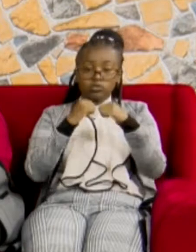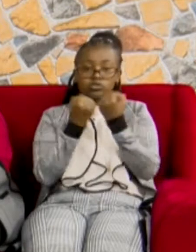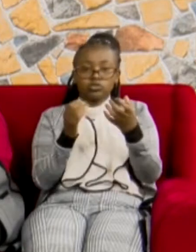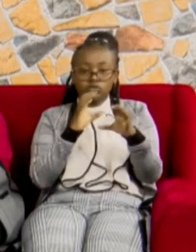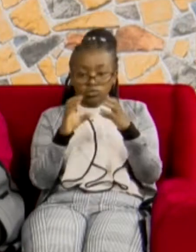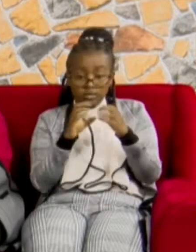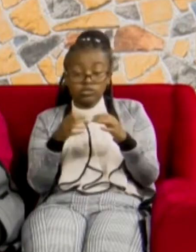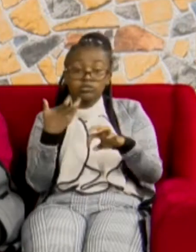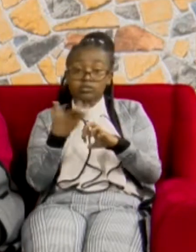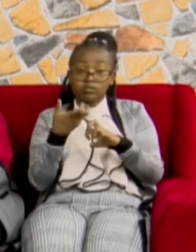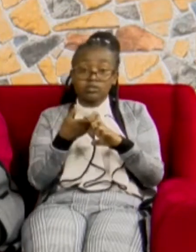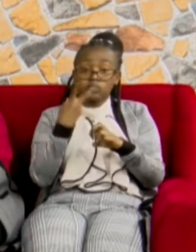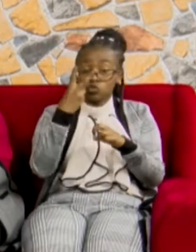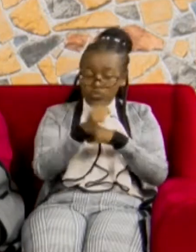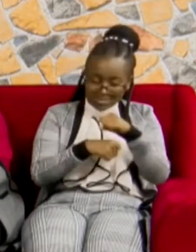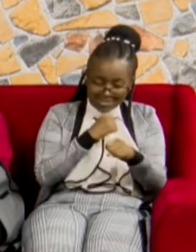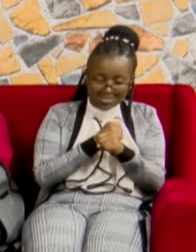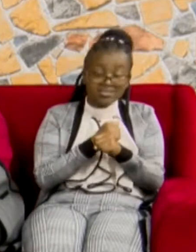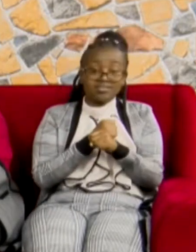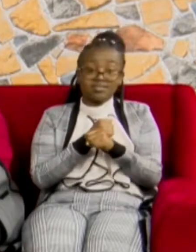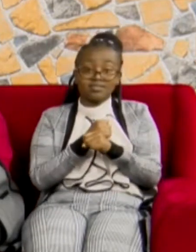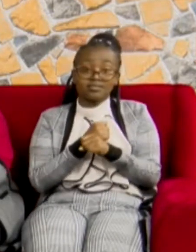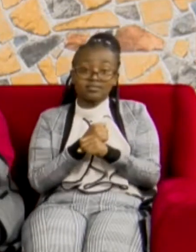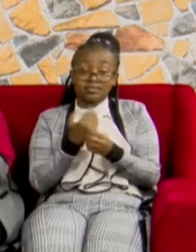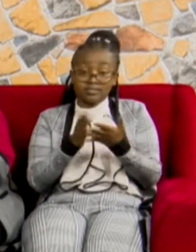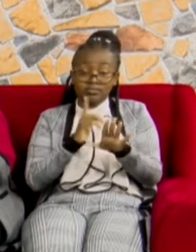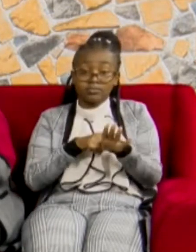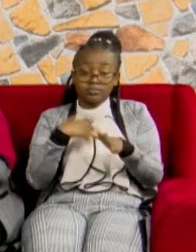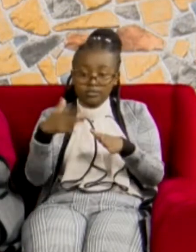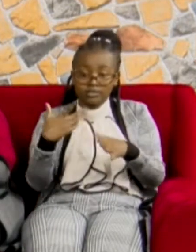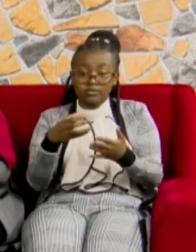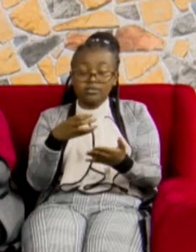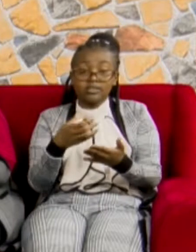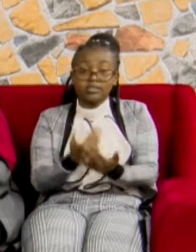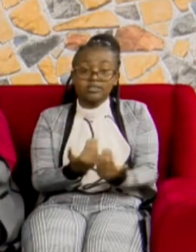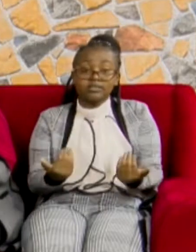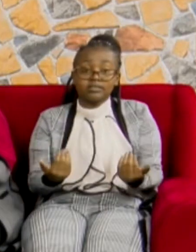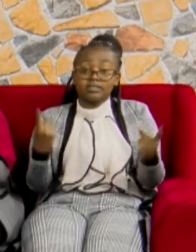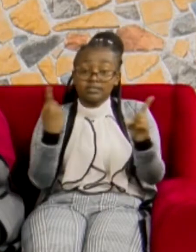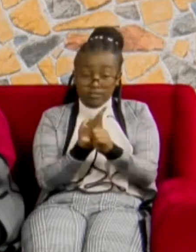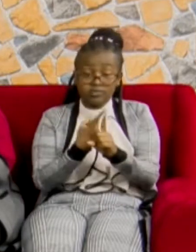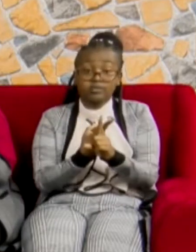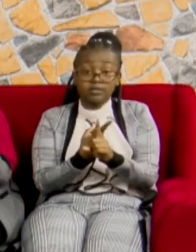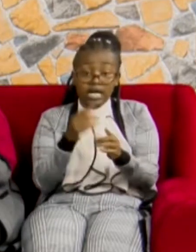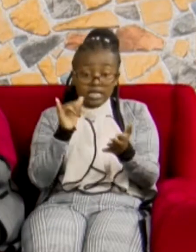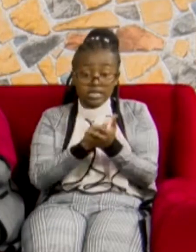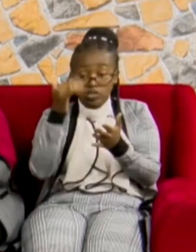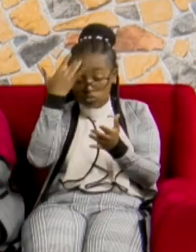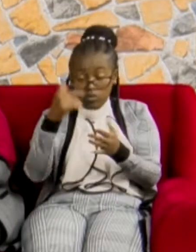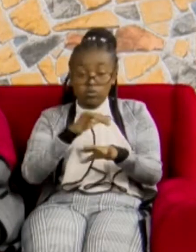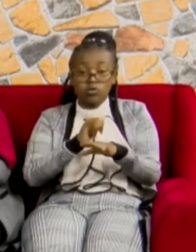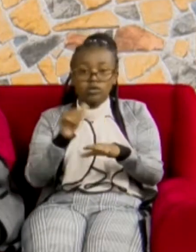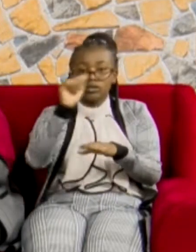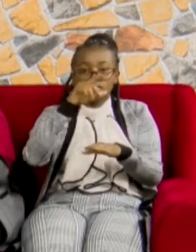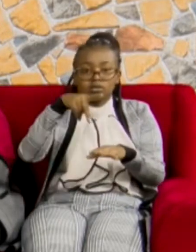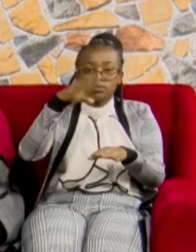communication difficulties are seen at 2 years of age, and sometimes, and so every child is different, and that's why we're calling it the